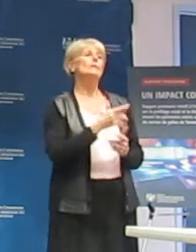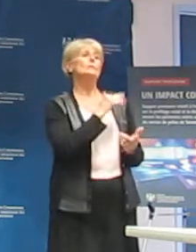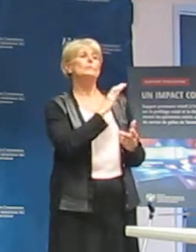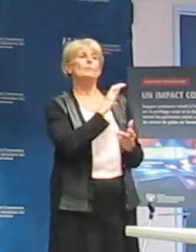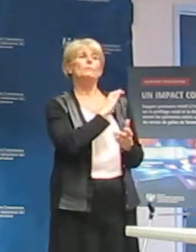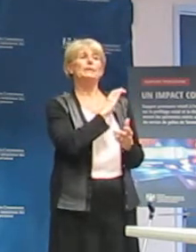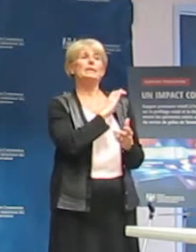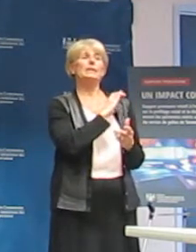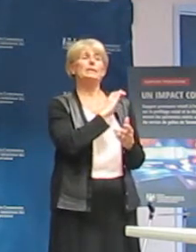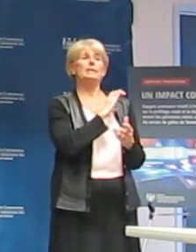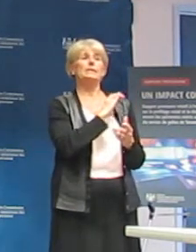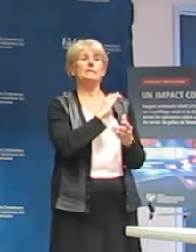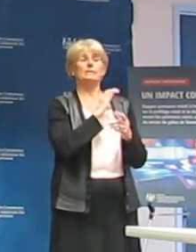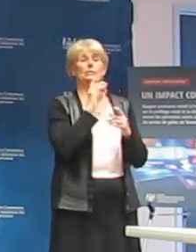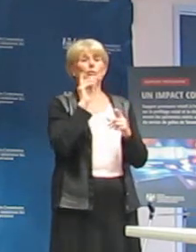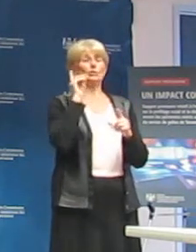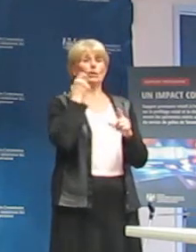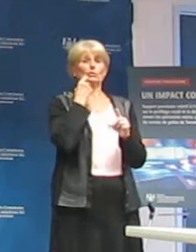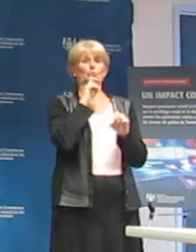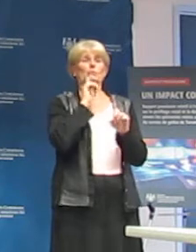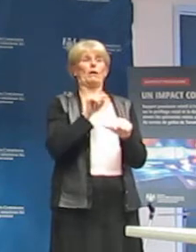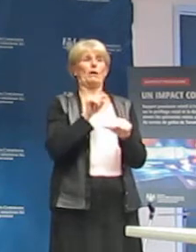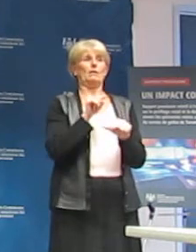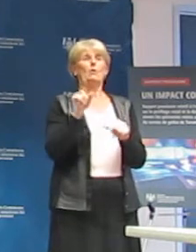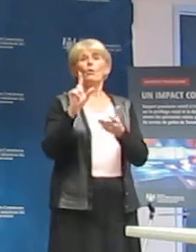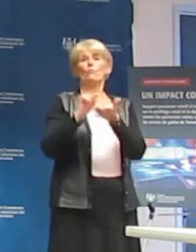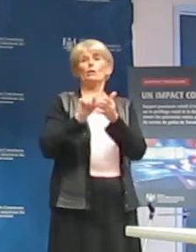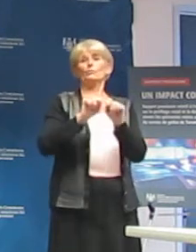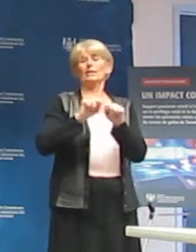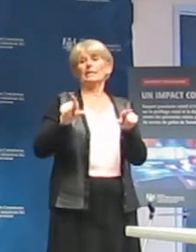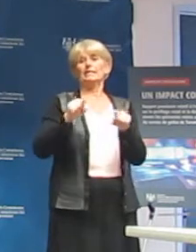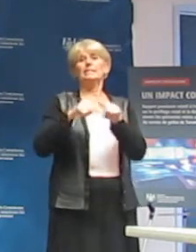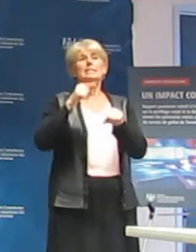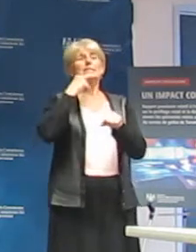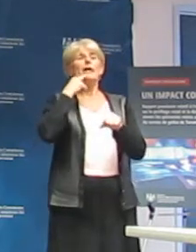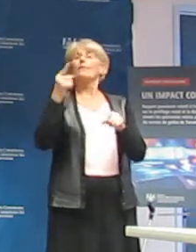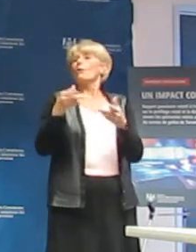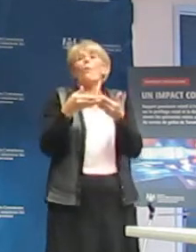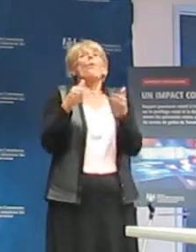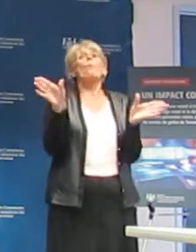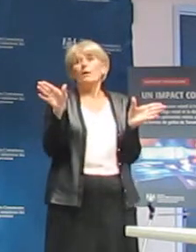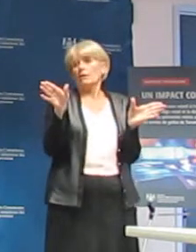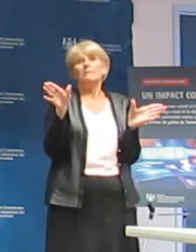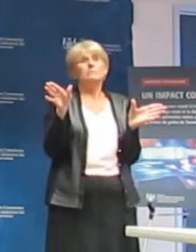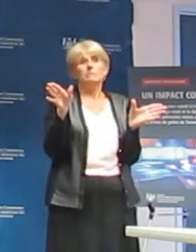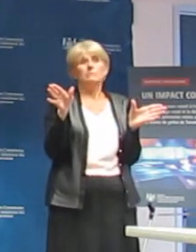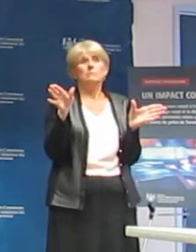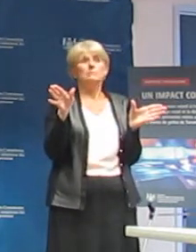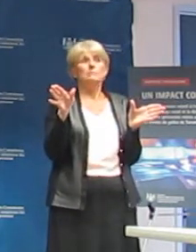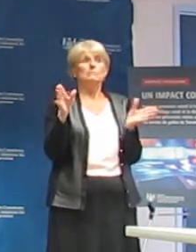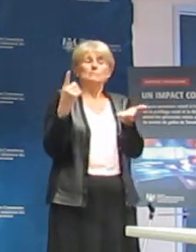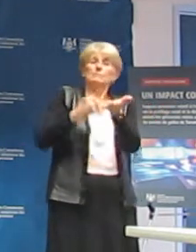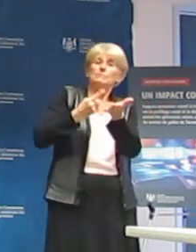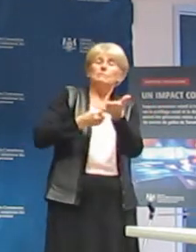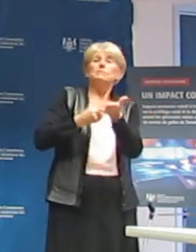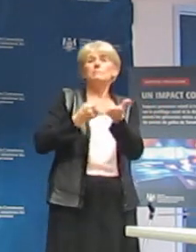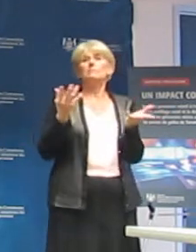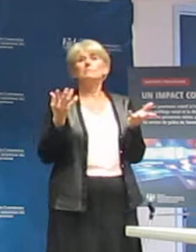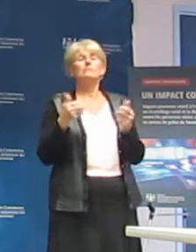just responded via press release saying that they're open to having this discussion and